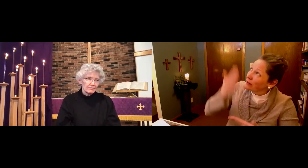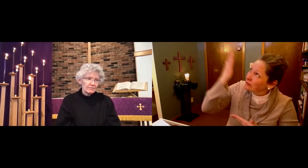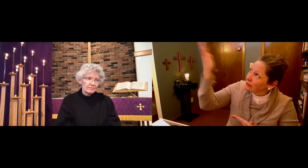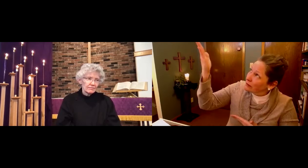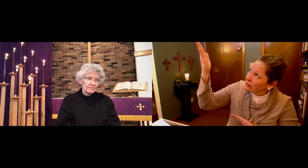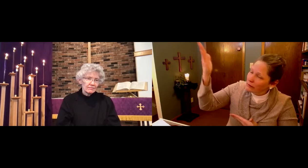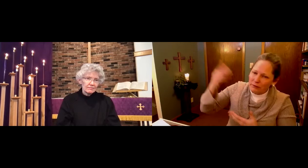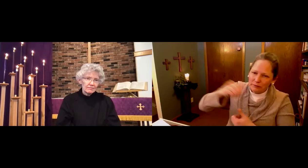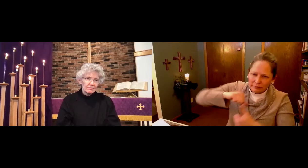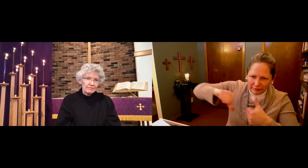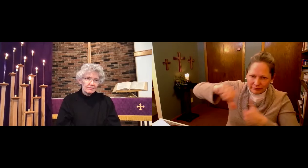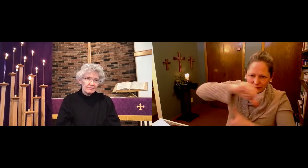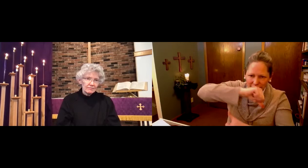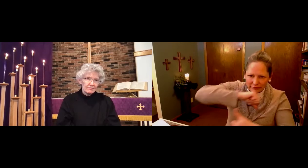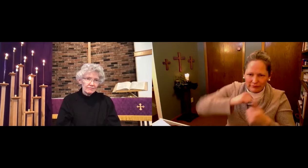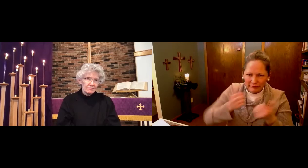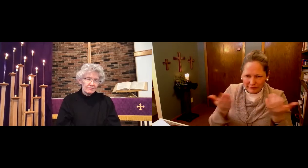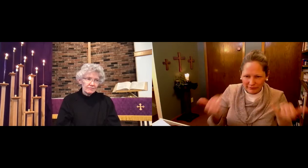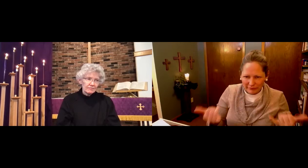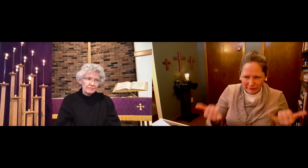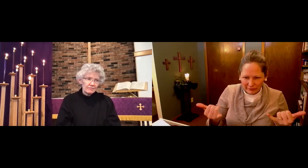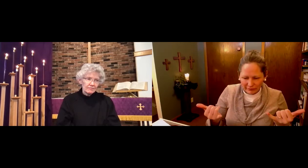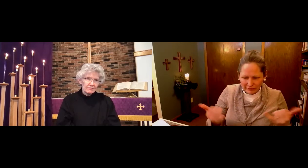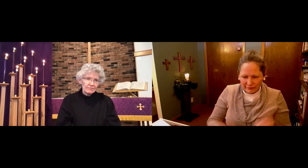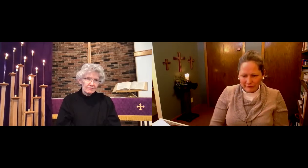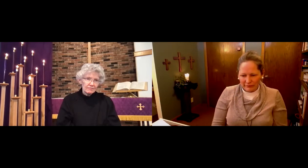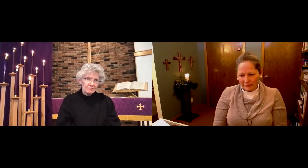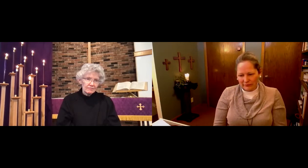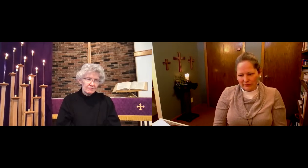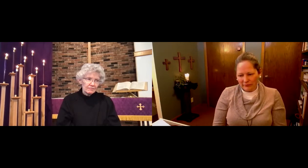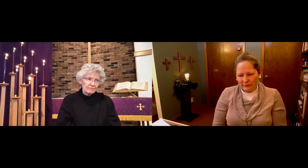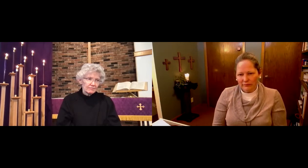we confess to you and to one another,